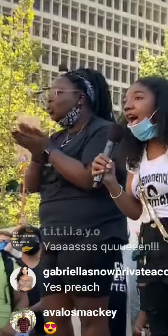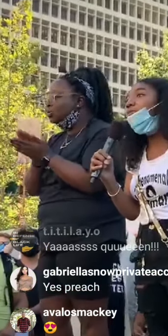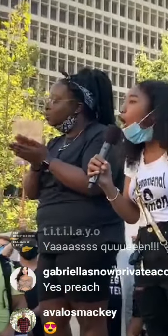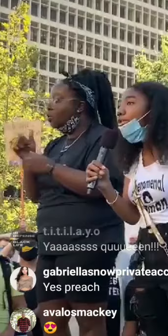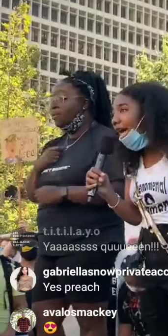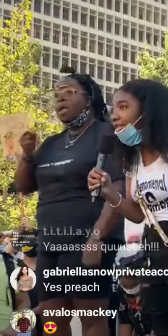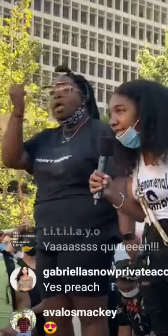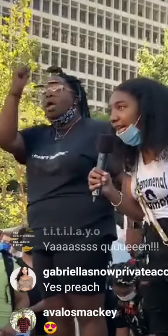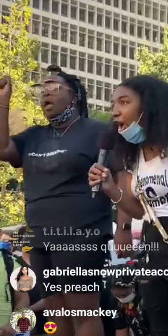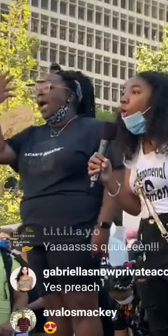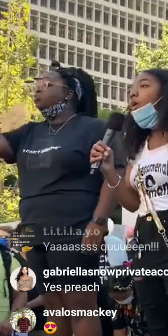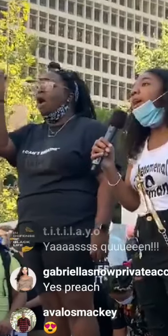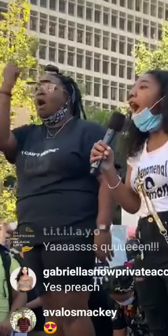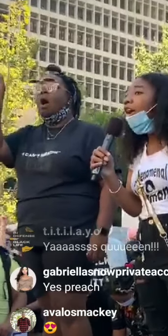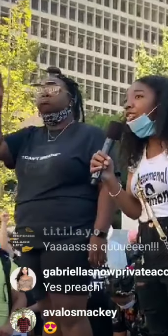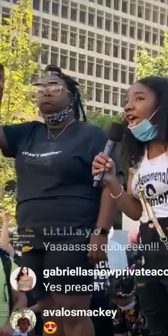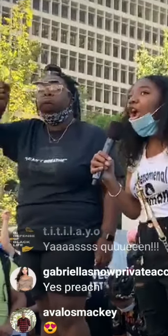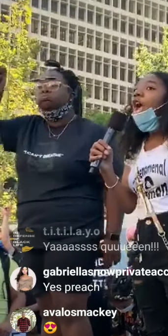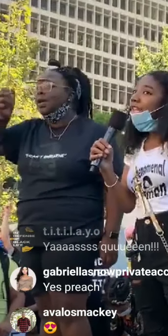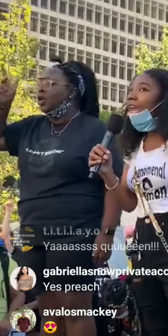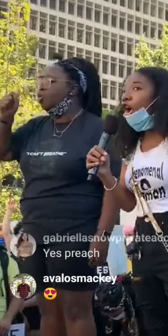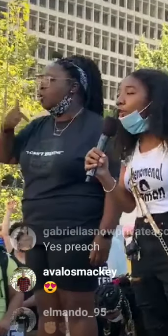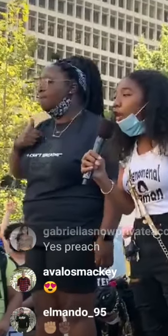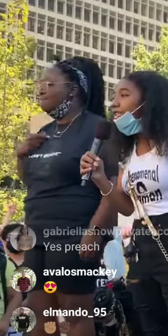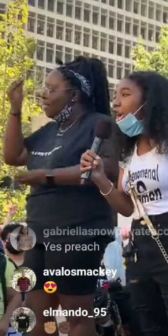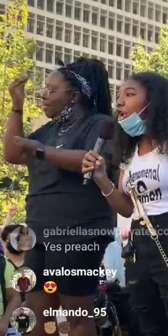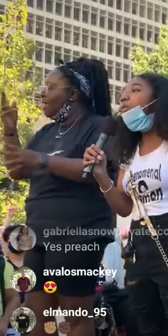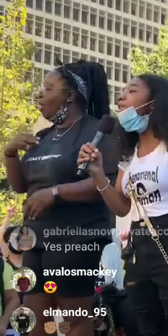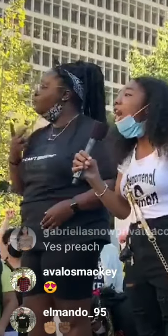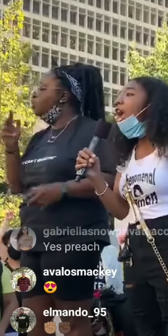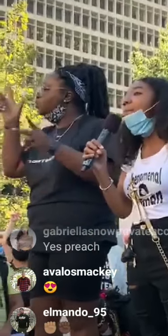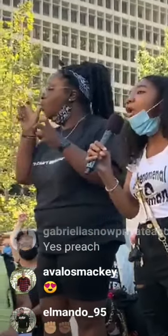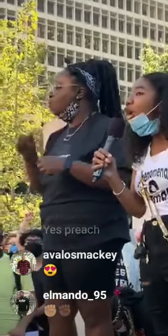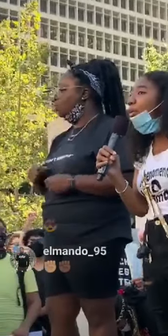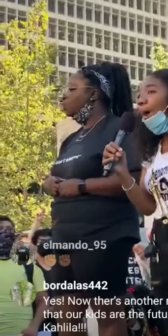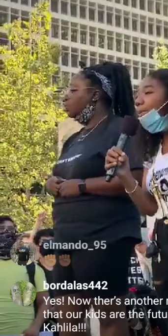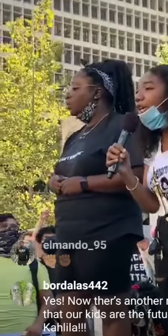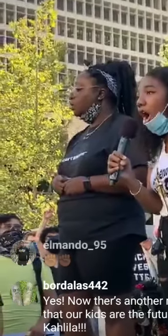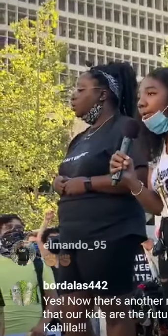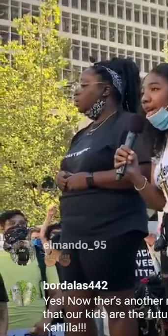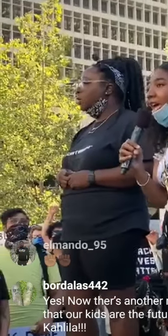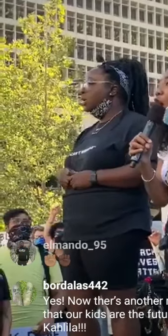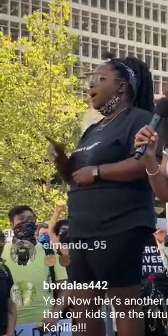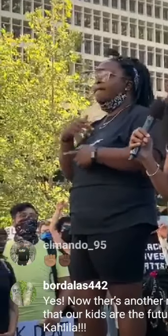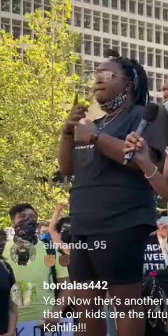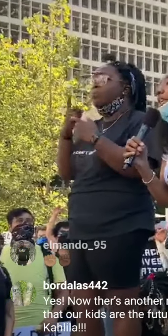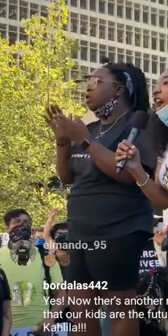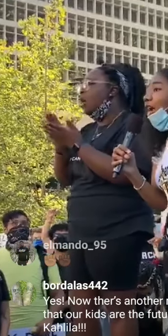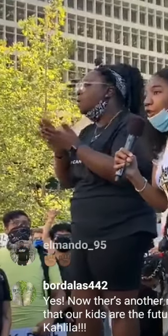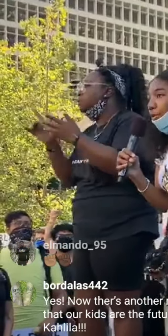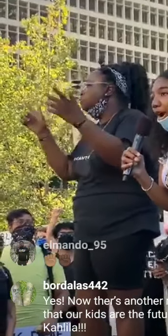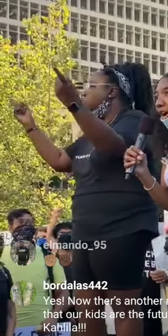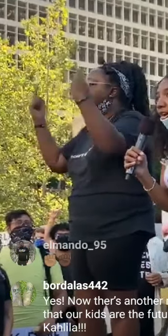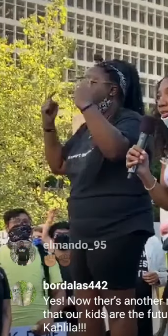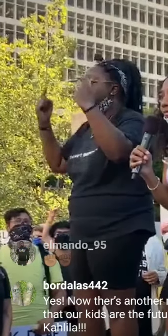there outside protesting. We'll be out there letting our voices heard. We'll be there in public comment. We'll